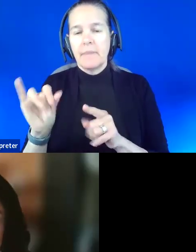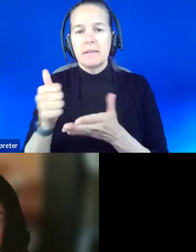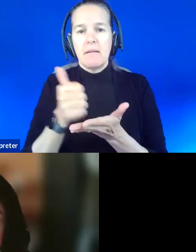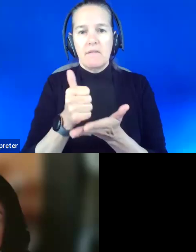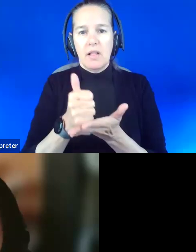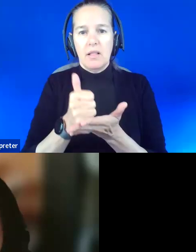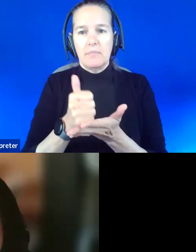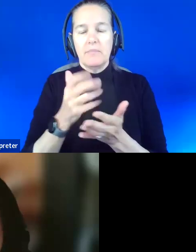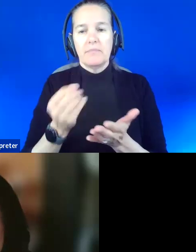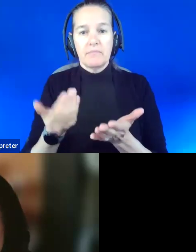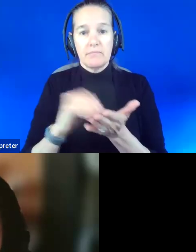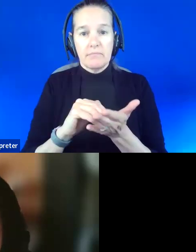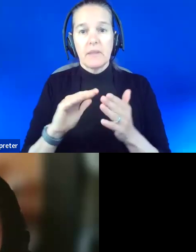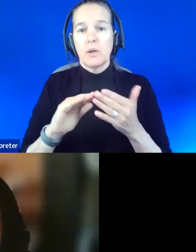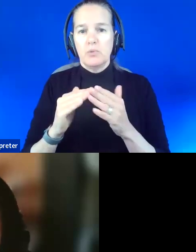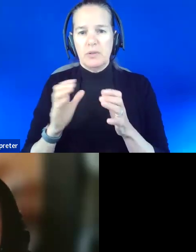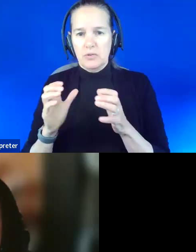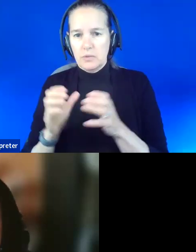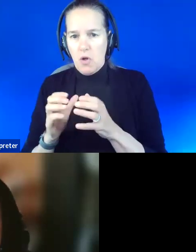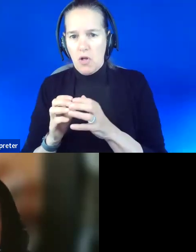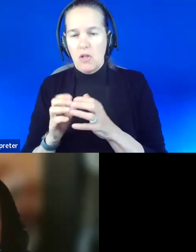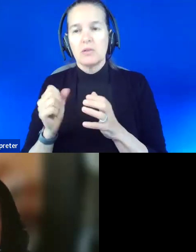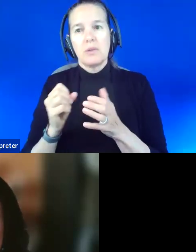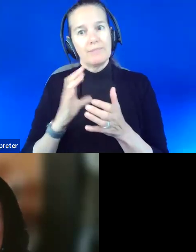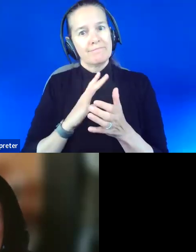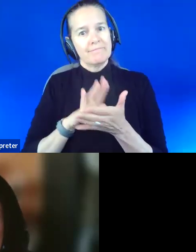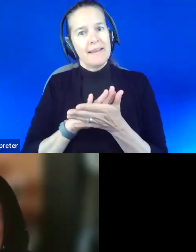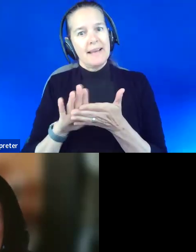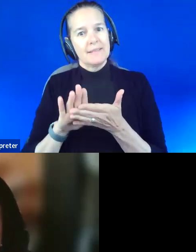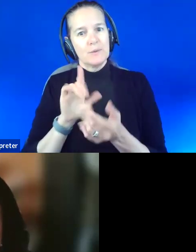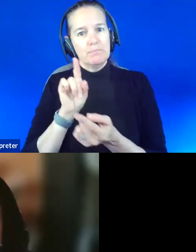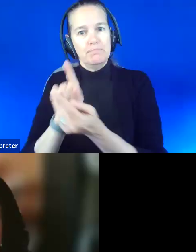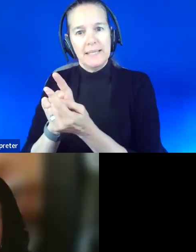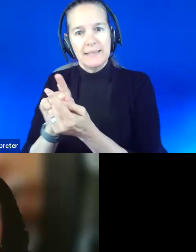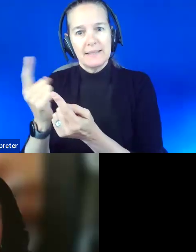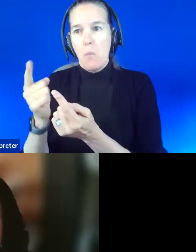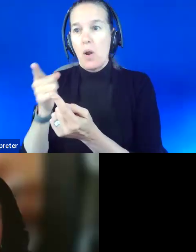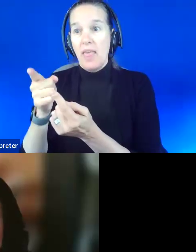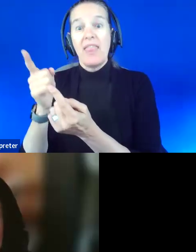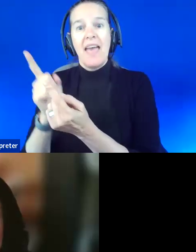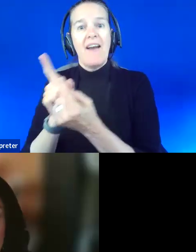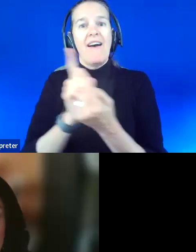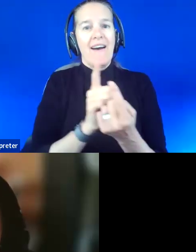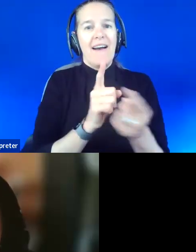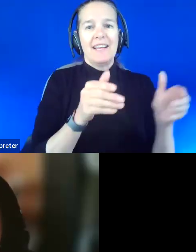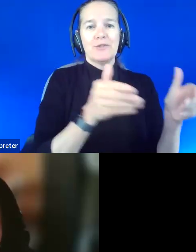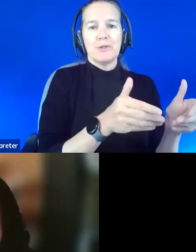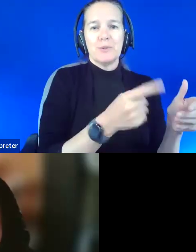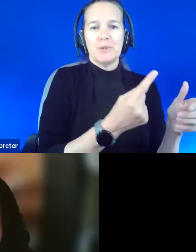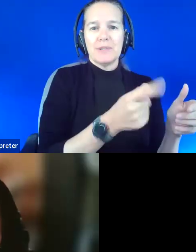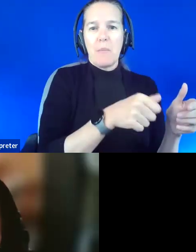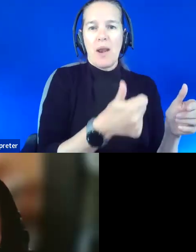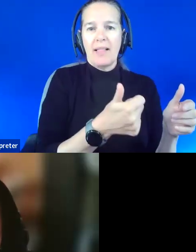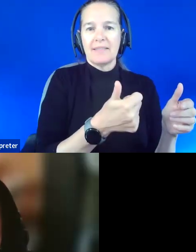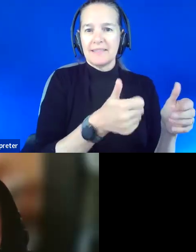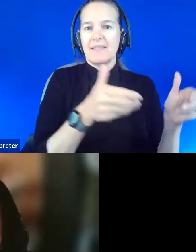just again, the community is small, so it's really nice to meet someone and then they intro you to someone else, and just kind of in this space